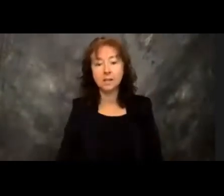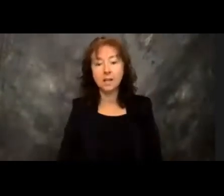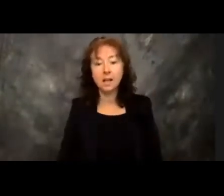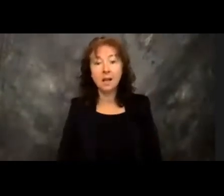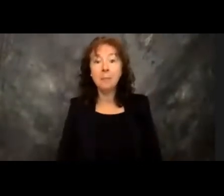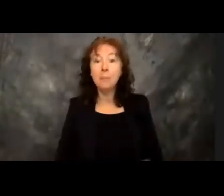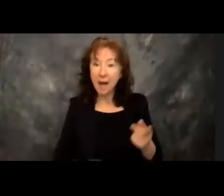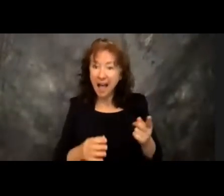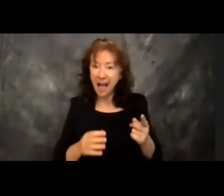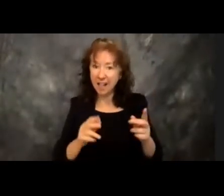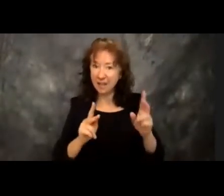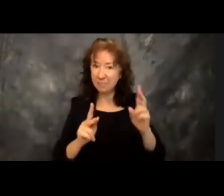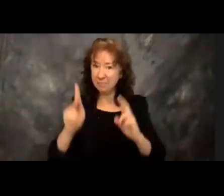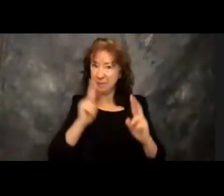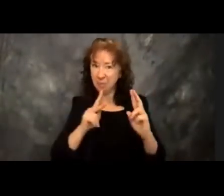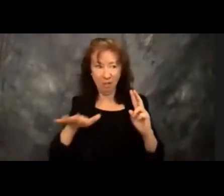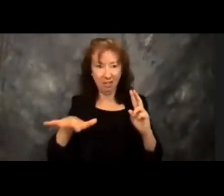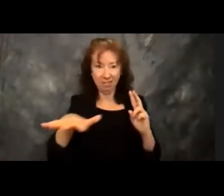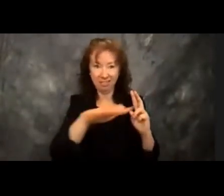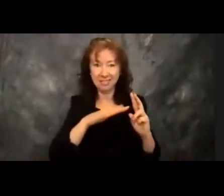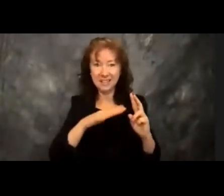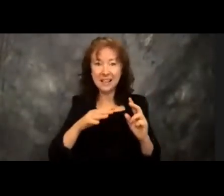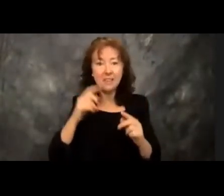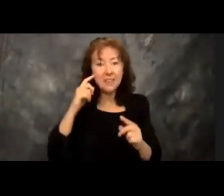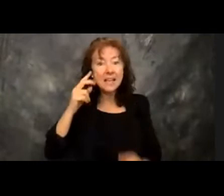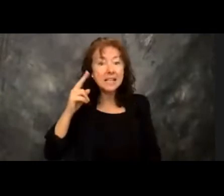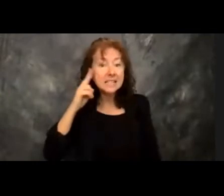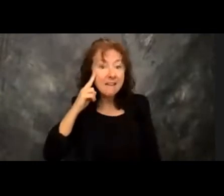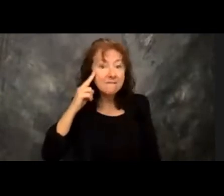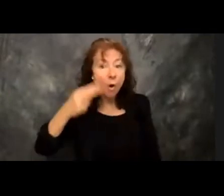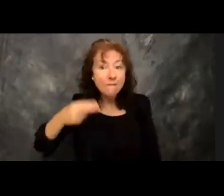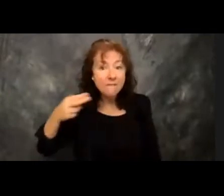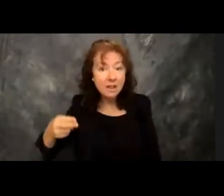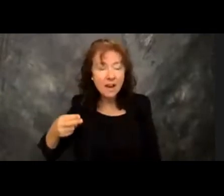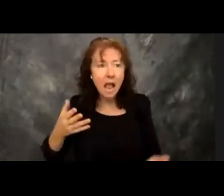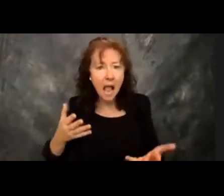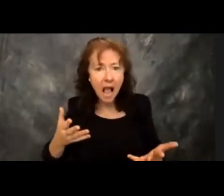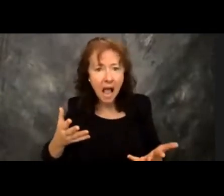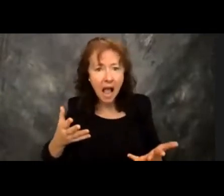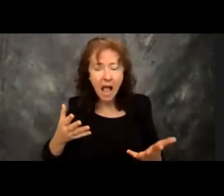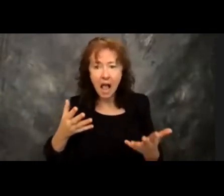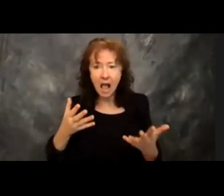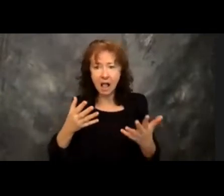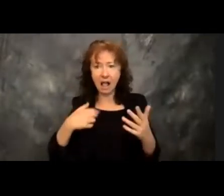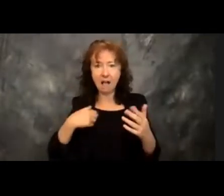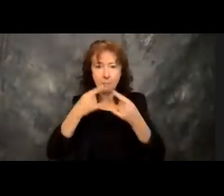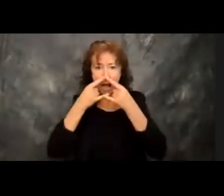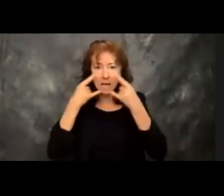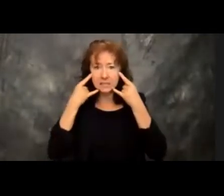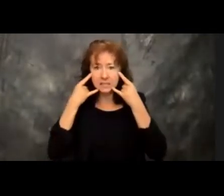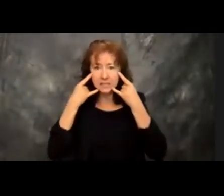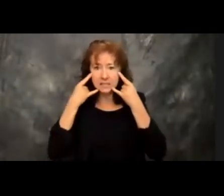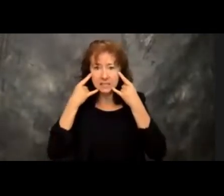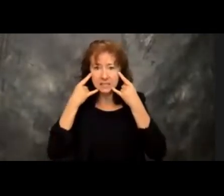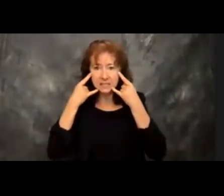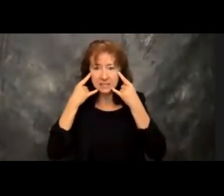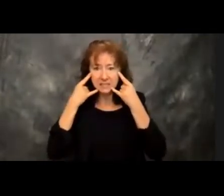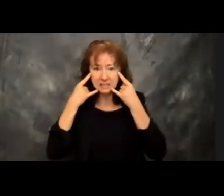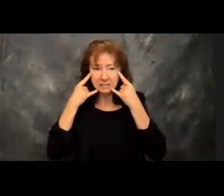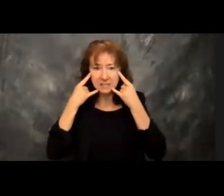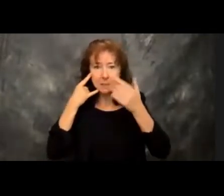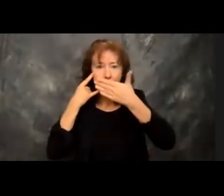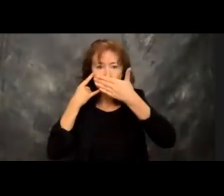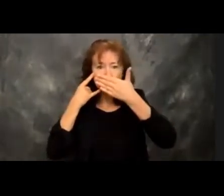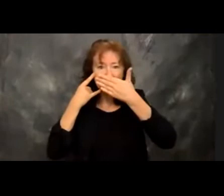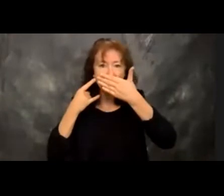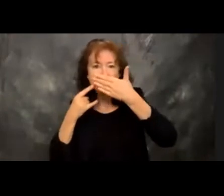for persons who are deaf or hard of hearing, because they will have to use the masks, and everyone will have to use the masks, those